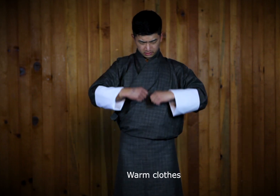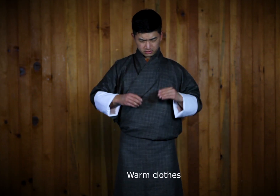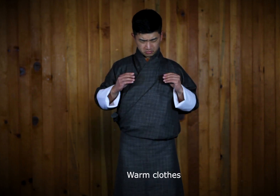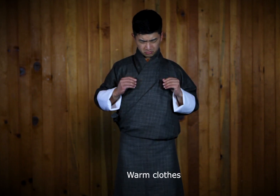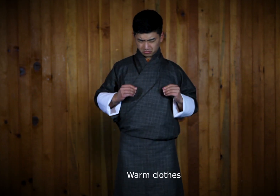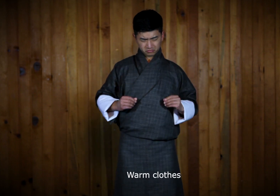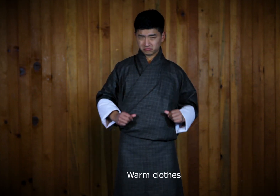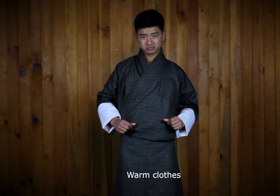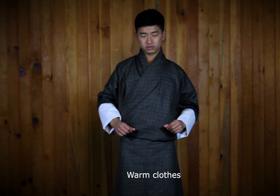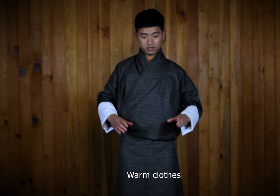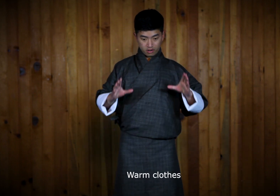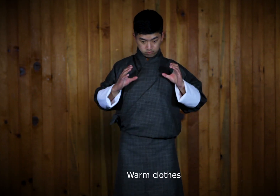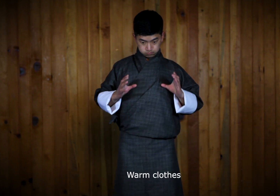warm clothes,